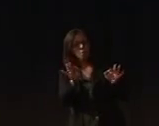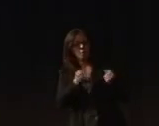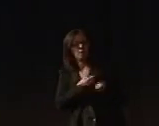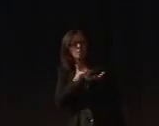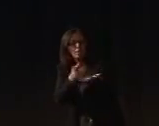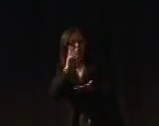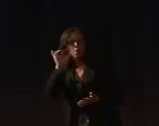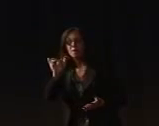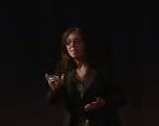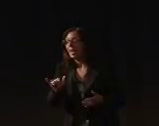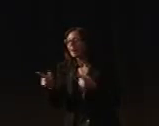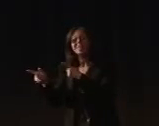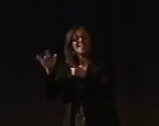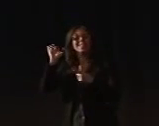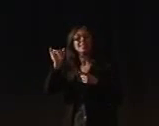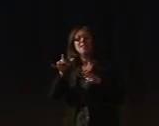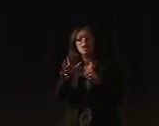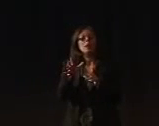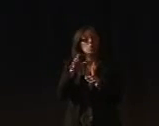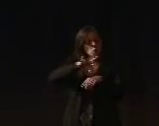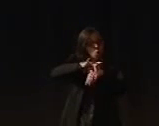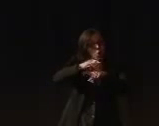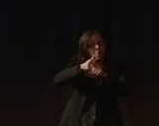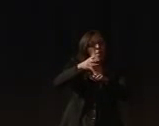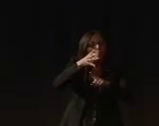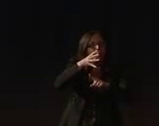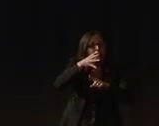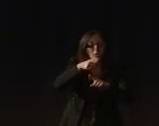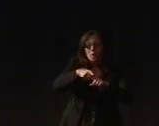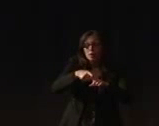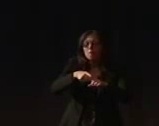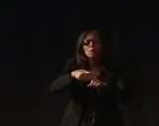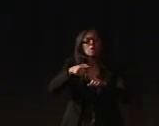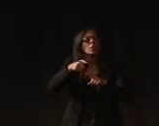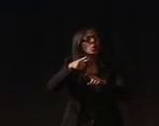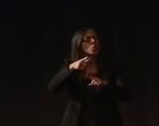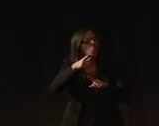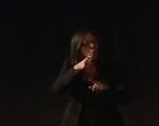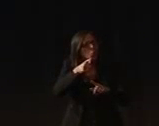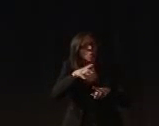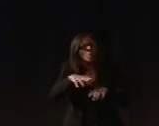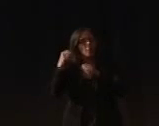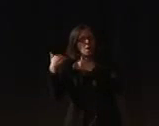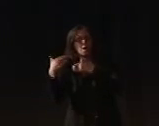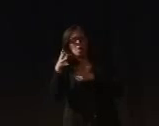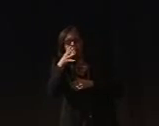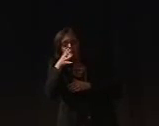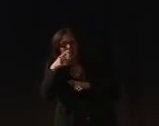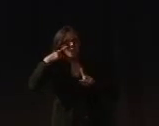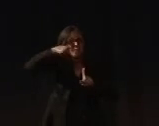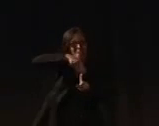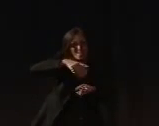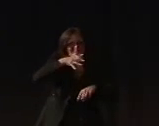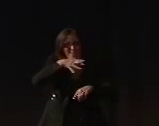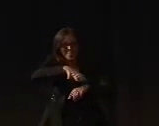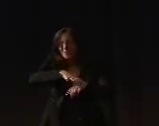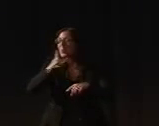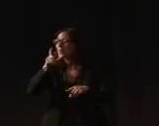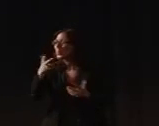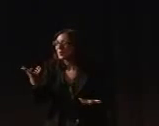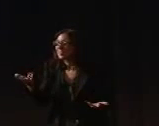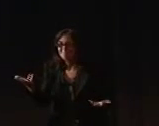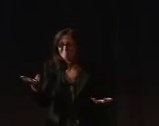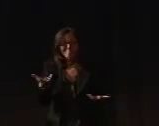it is a model of a model, so to speak. And we worked with lots of scientists, physicists, to try to make this, of course, not in